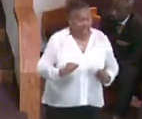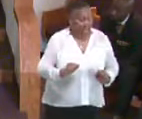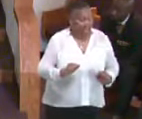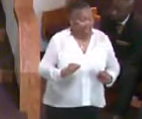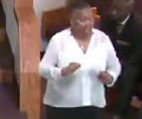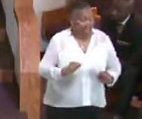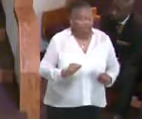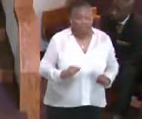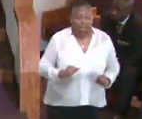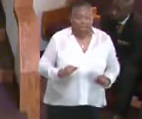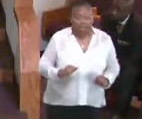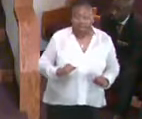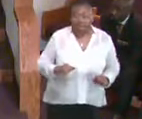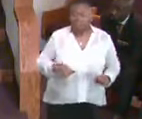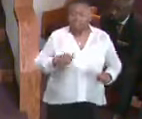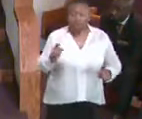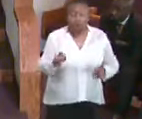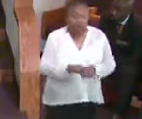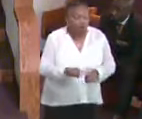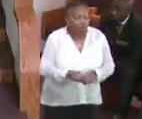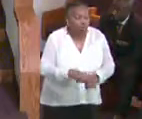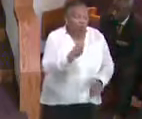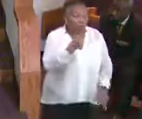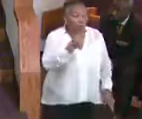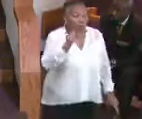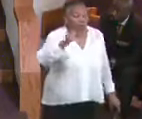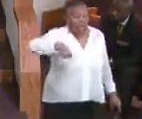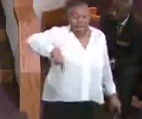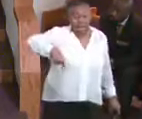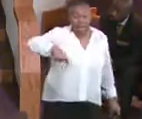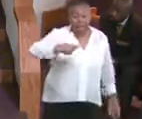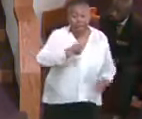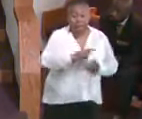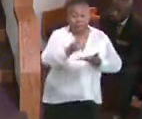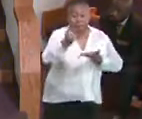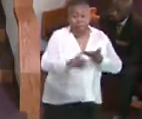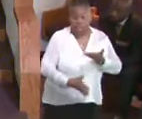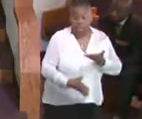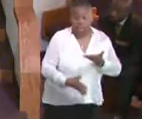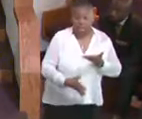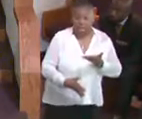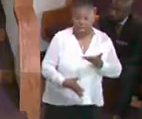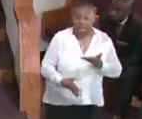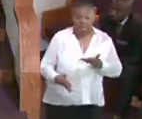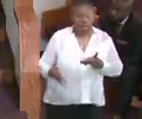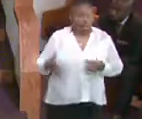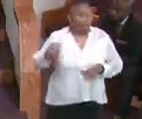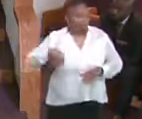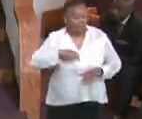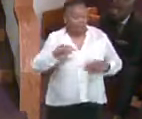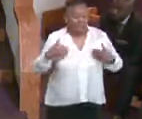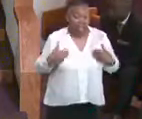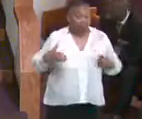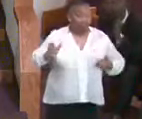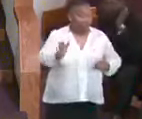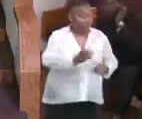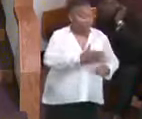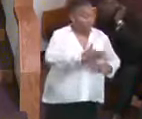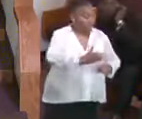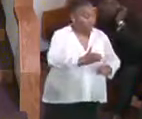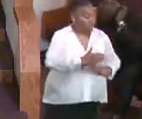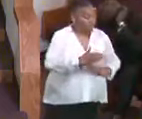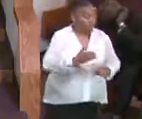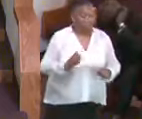It's also Gap Weekend, and we're preparing. Amen. Amen. We got the concert on that Sunday,